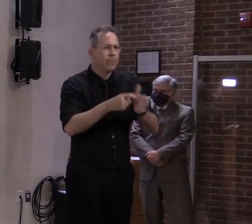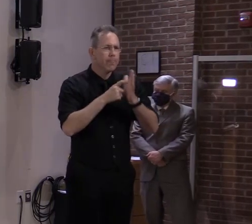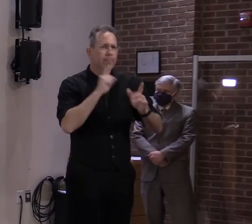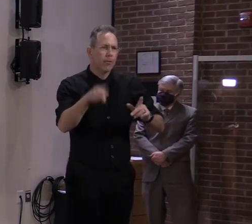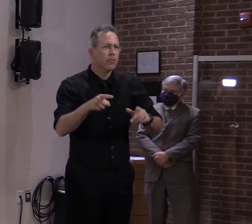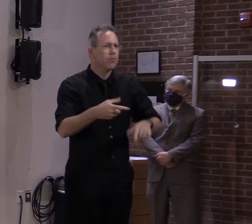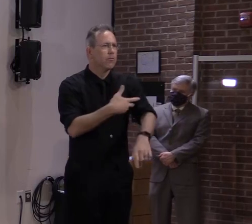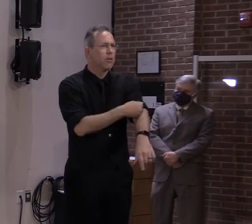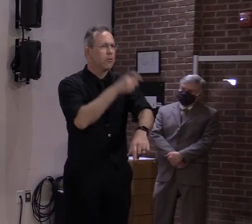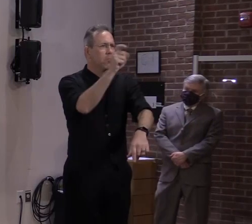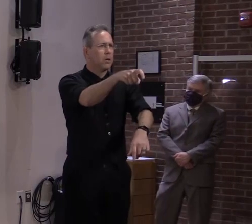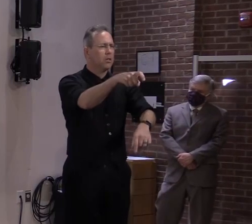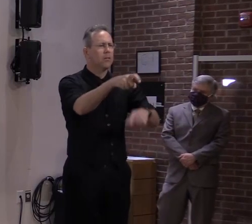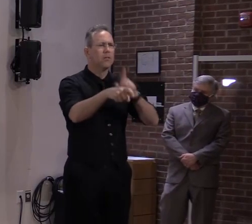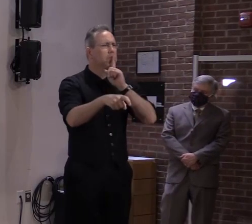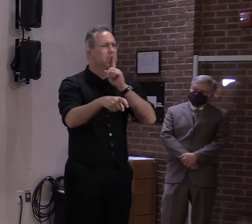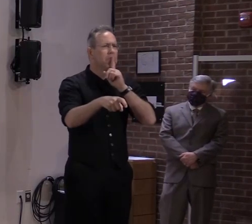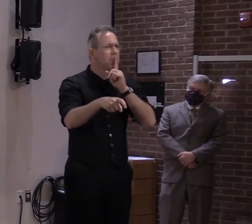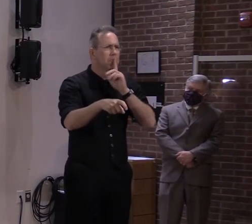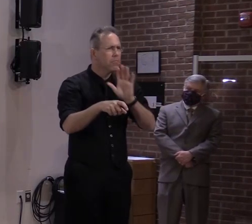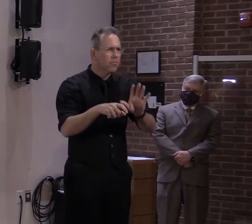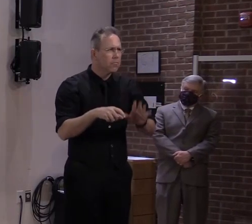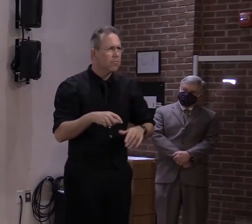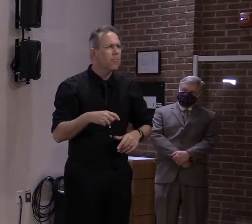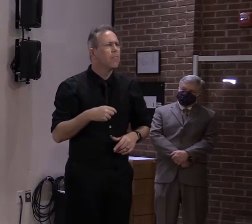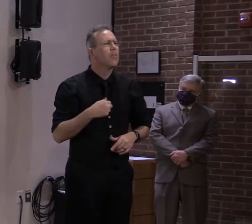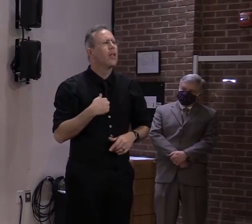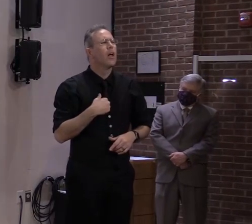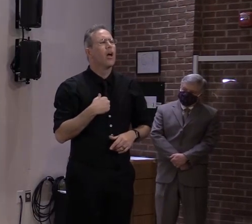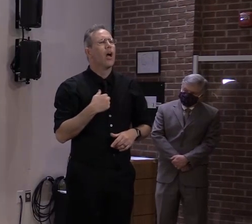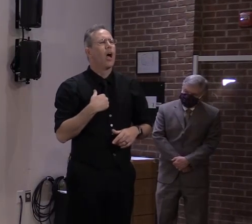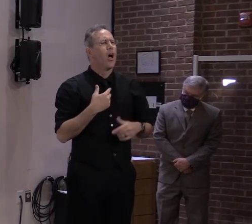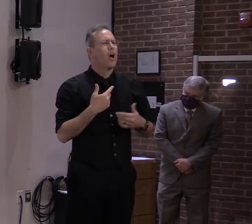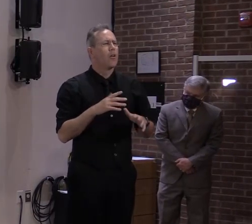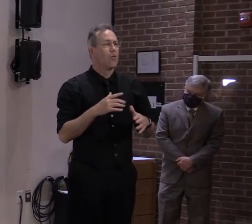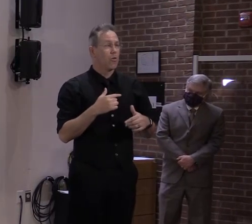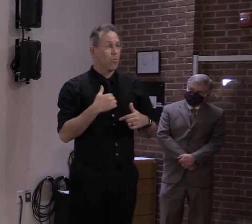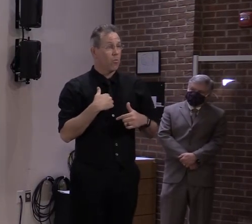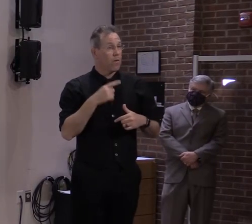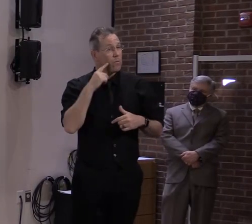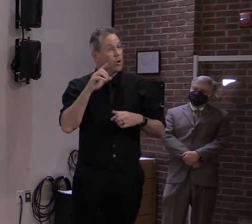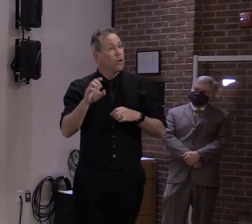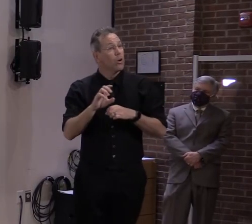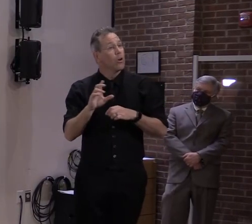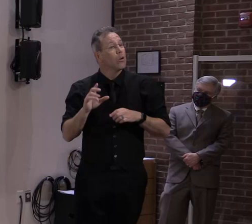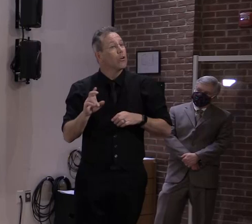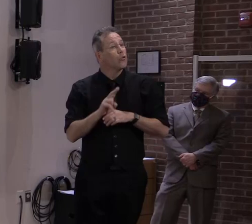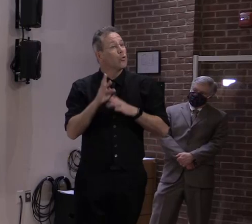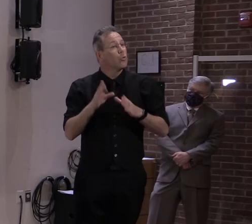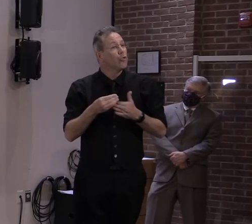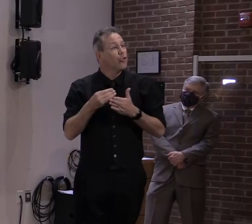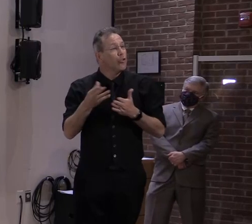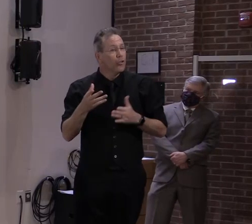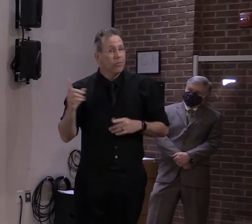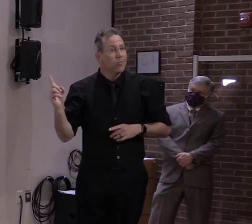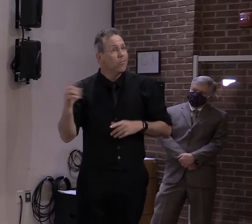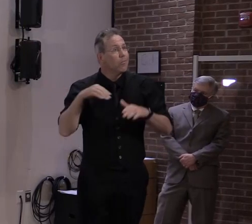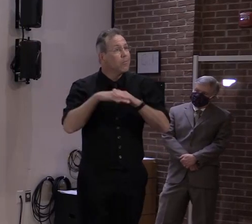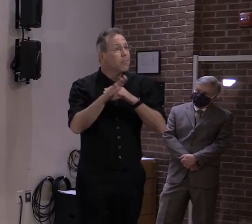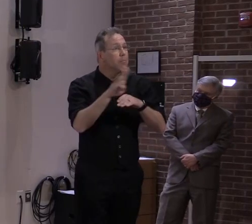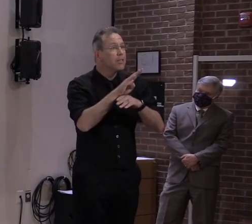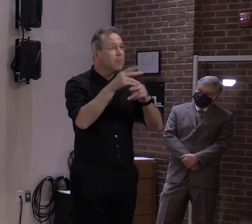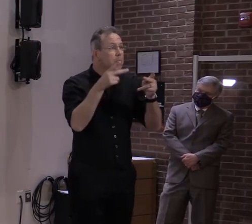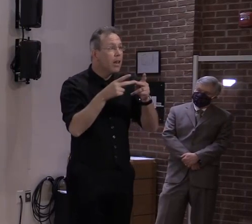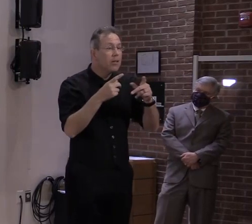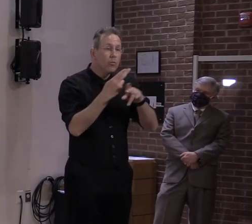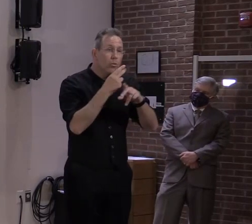talking about customers coming into their place of business and whether they'd have to be masked